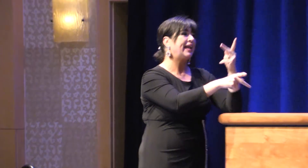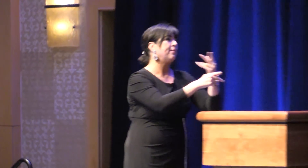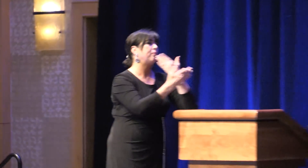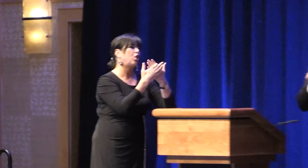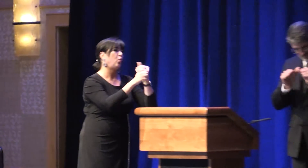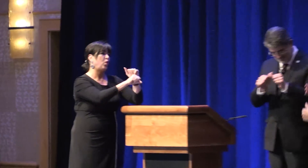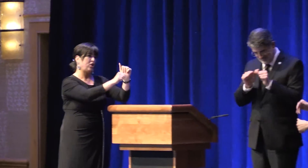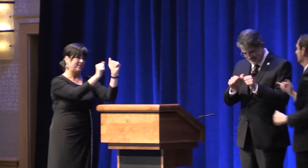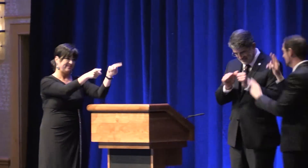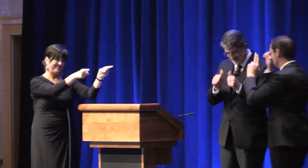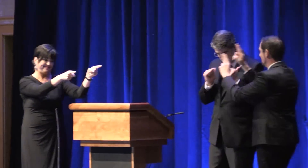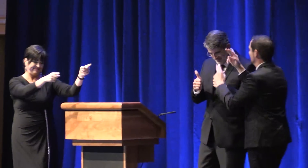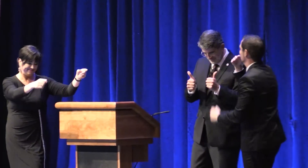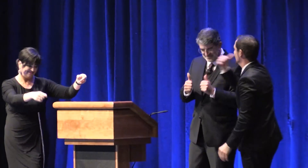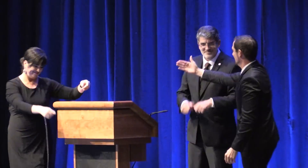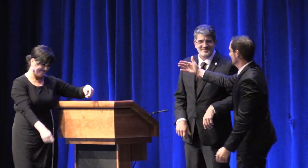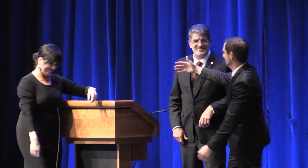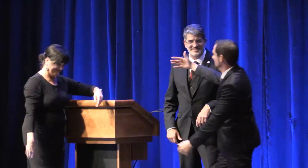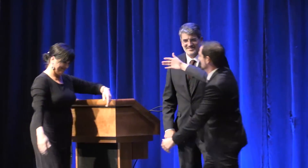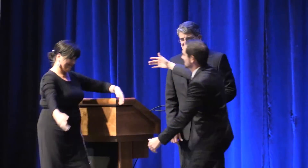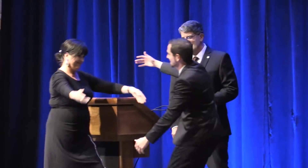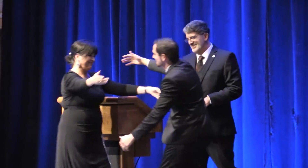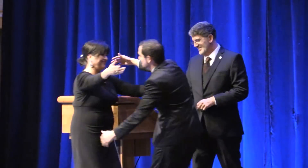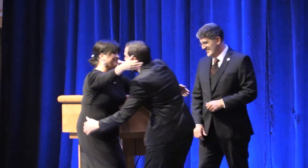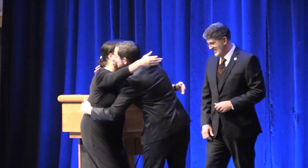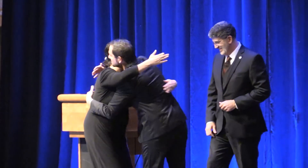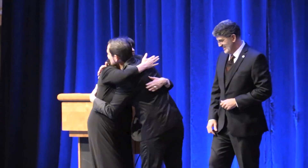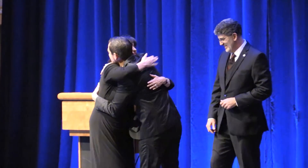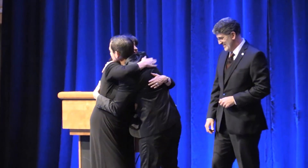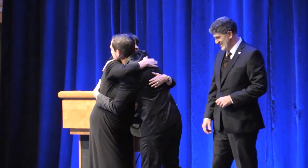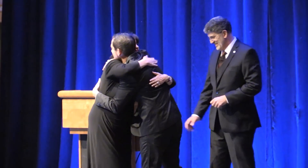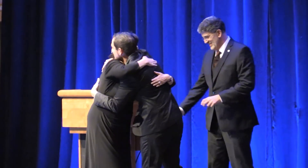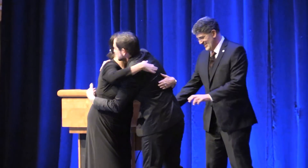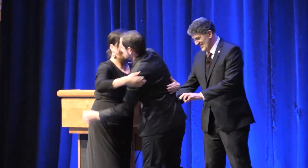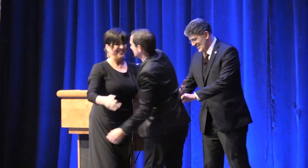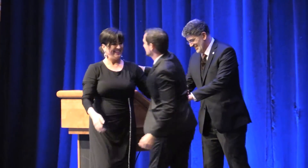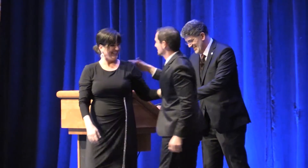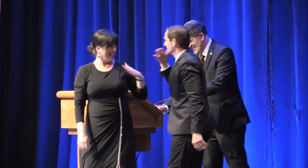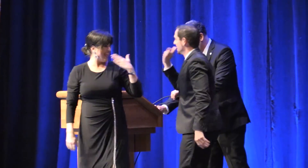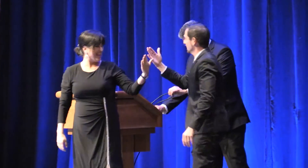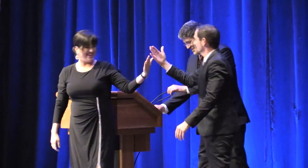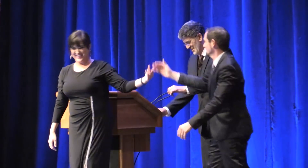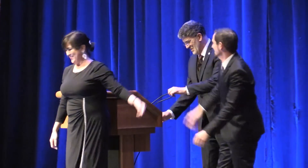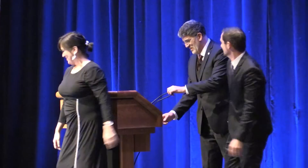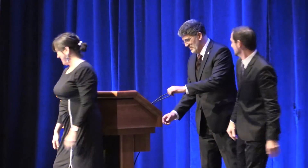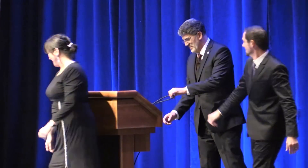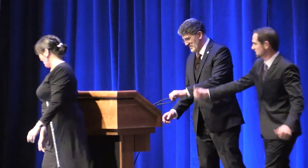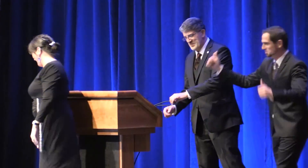day, Alex. You do a great Nice. job. Keep that up. What an honor. Thank you. Keep it up. Thank